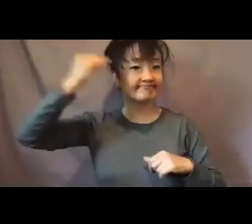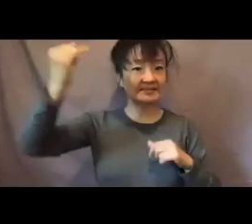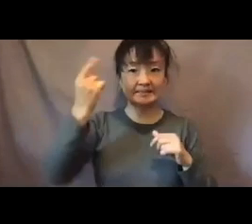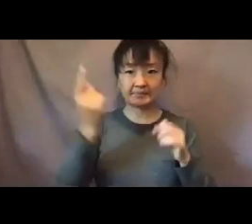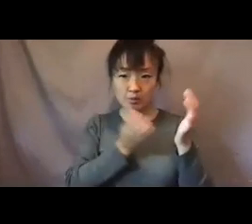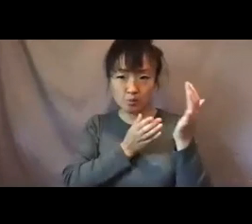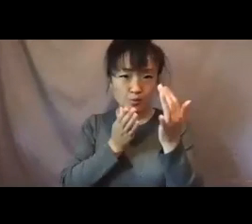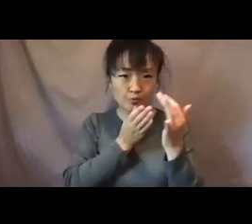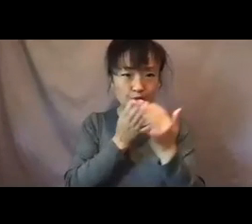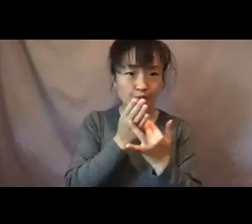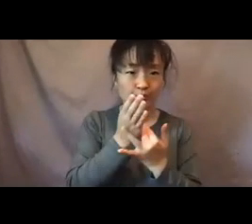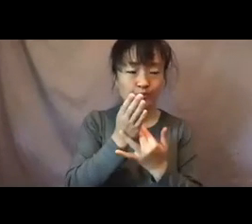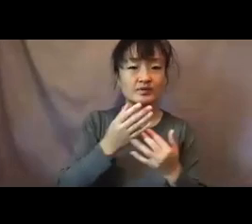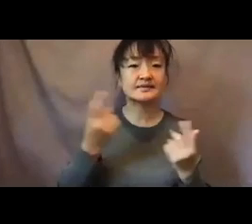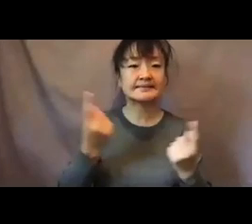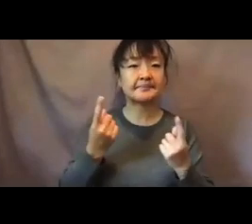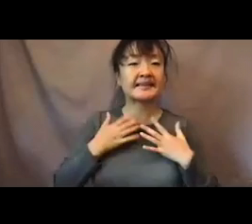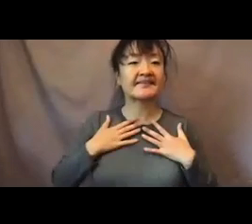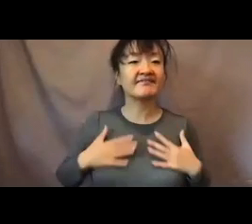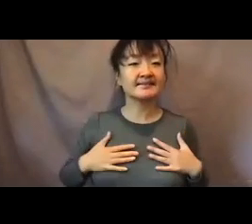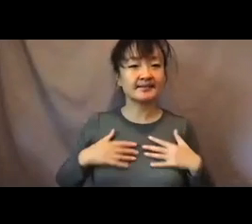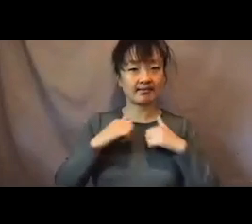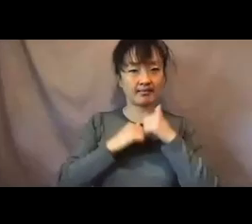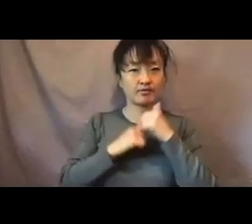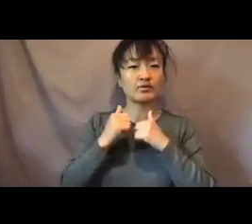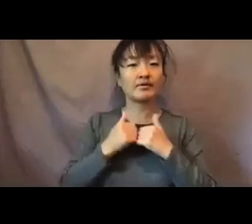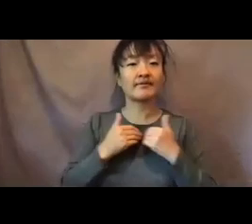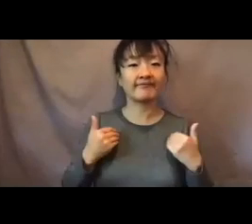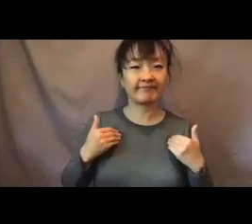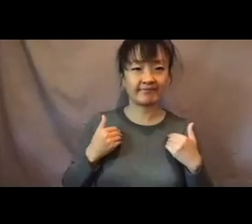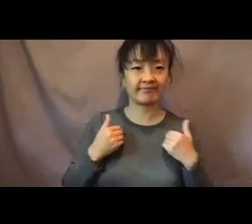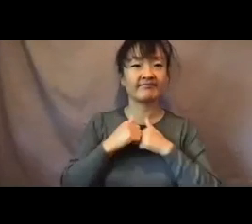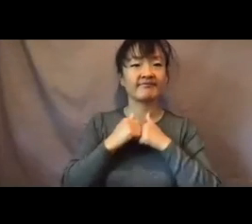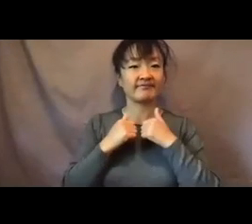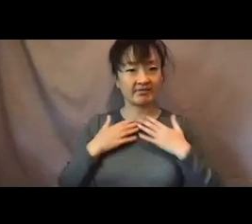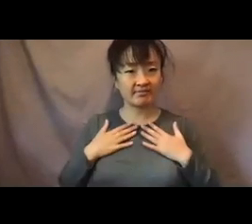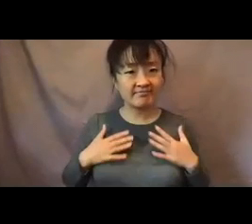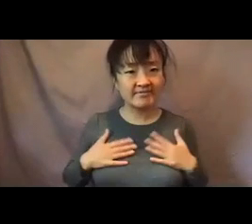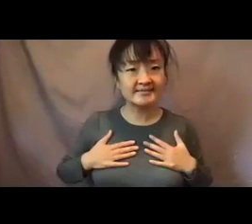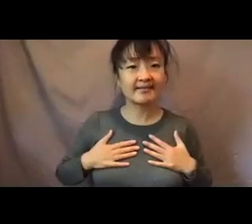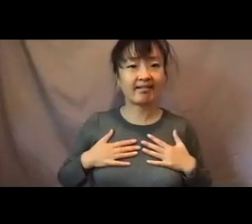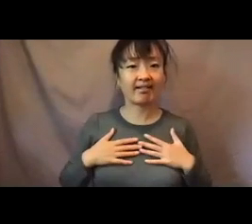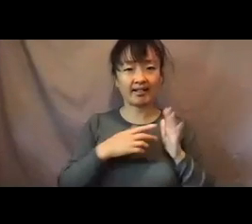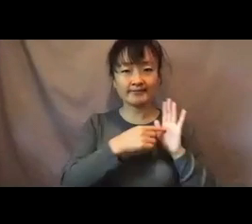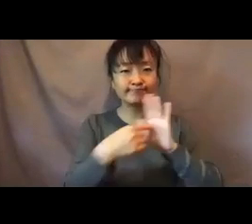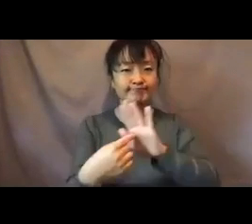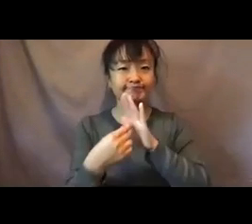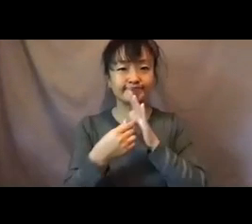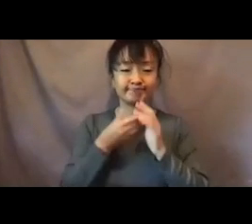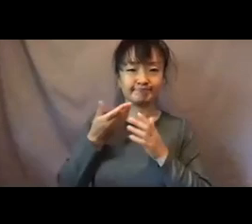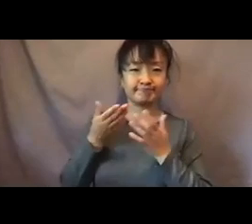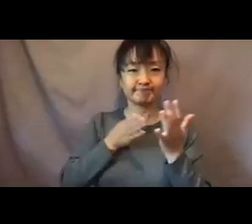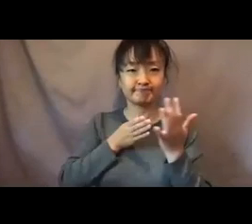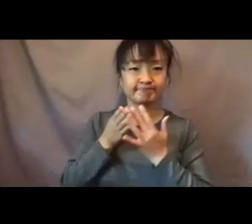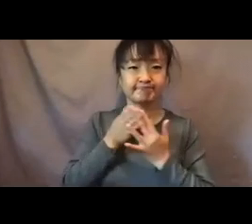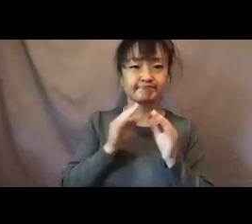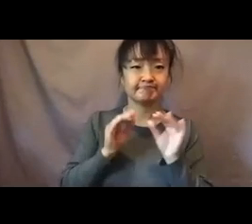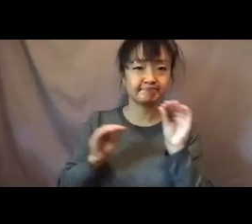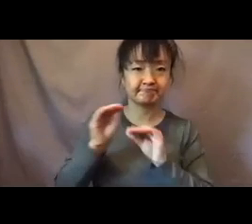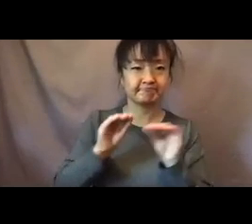actually something of a physical structure where there's physical conveyance, right? It actually has also the